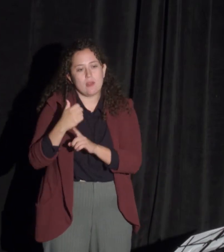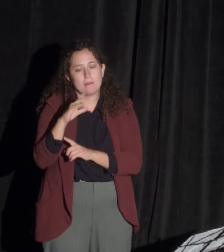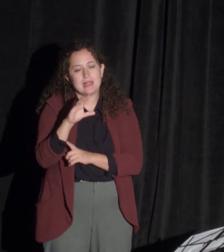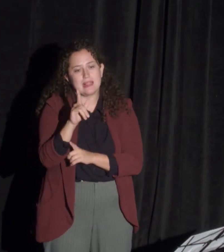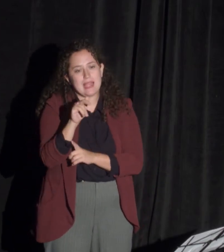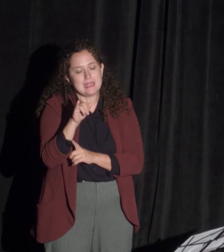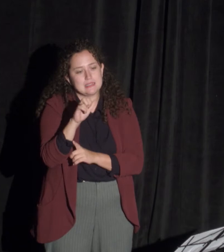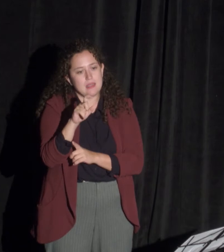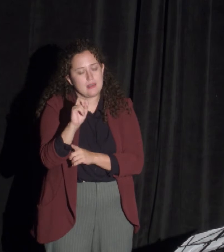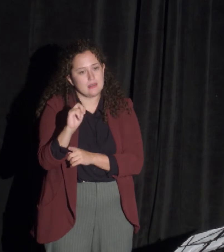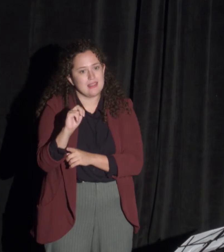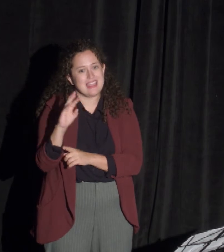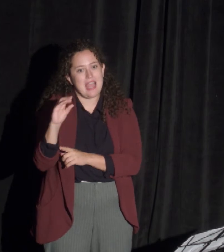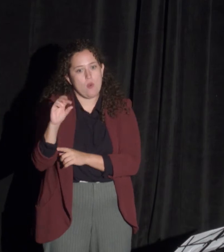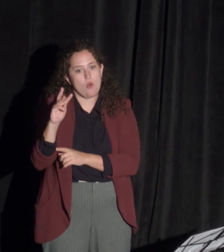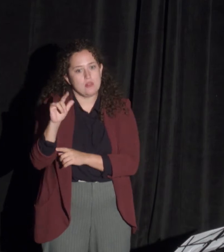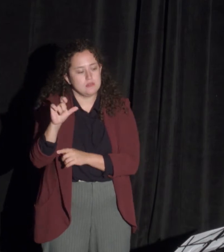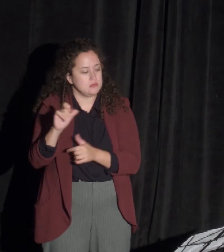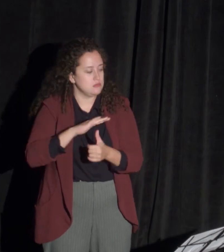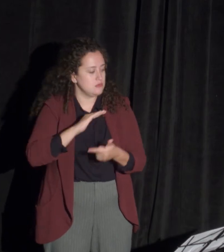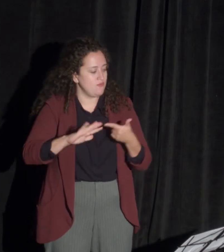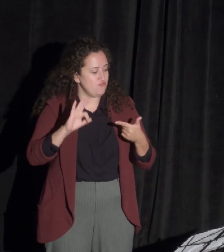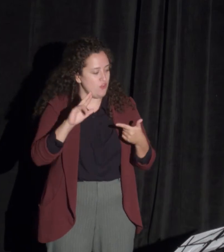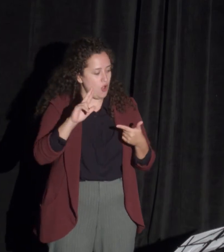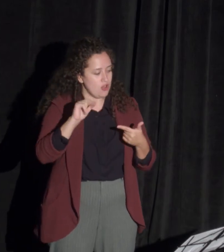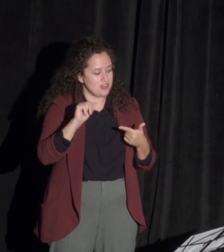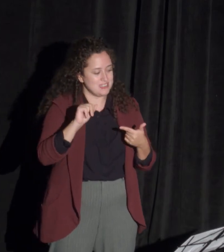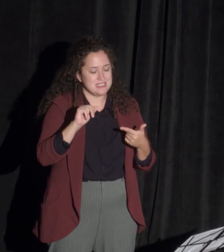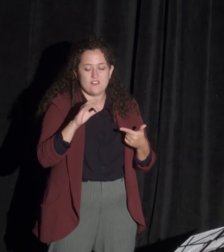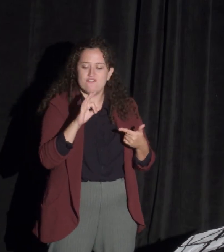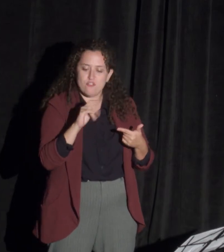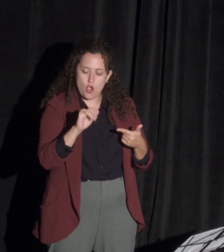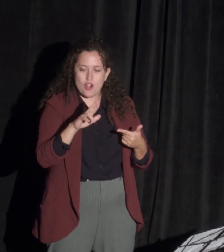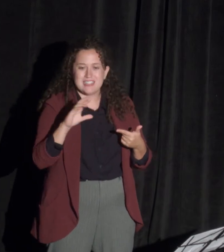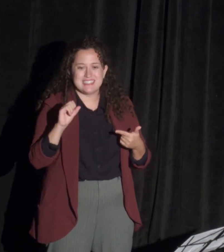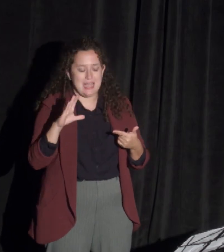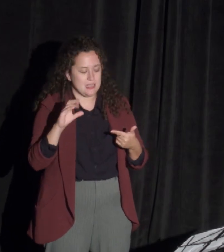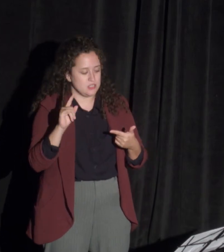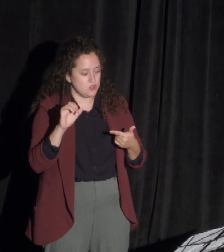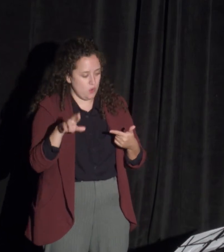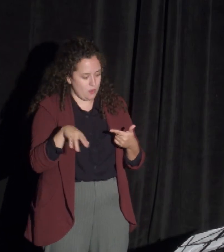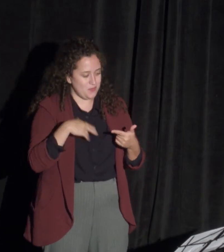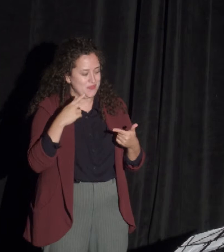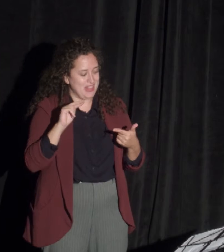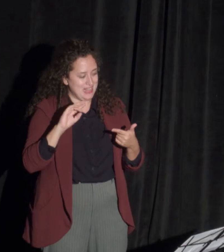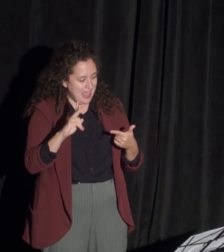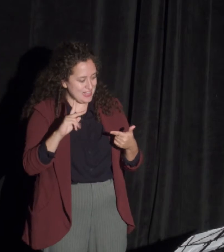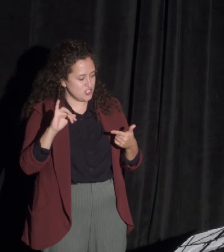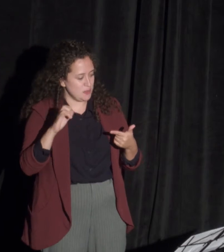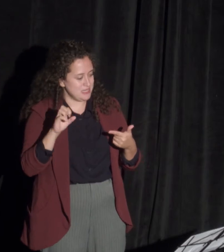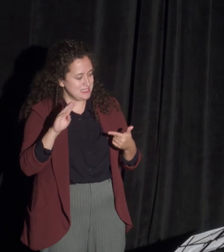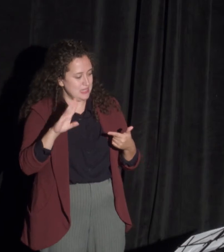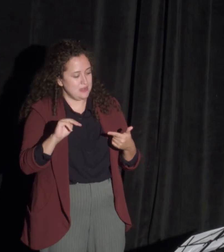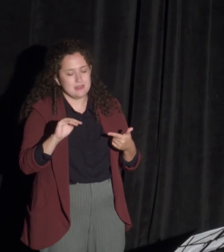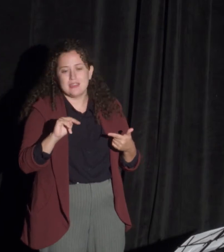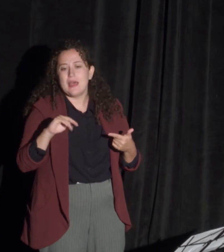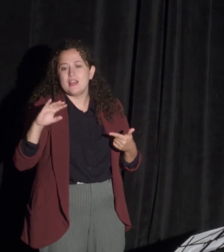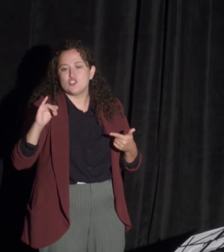Sector, written by N.K. Jemisin, art by Jamal Campbell, DC. Lore